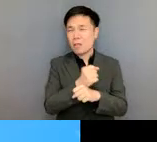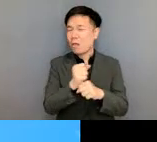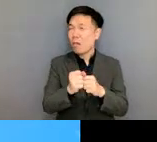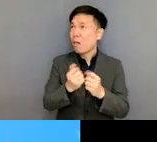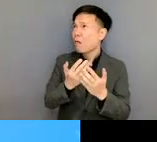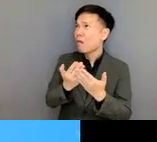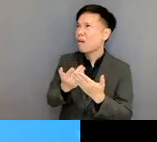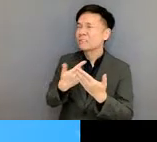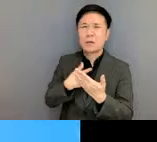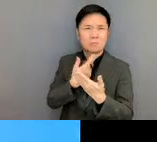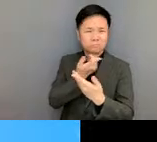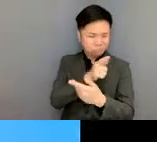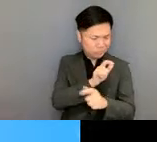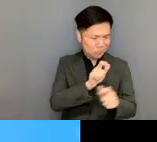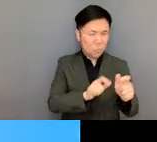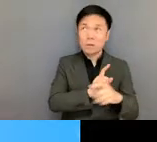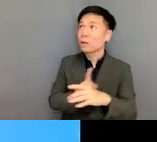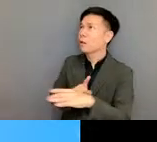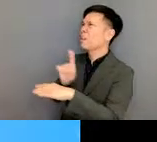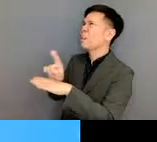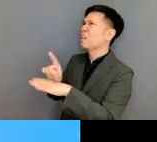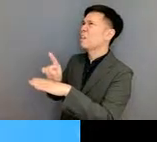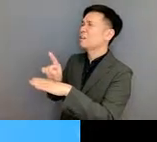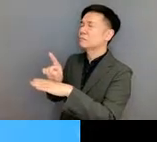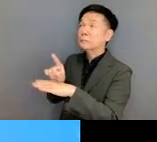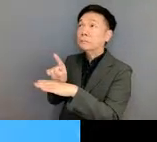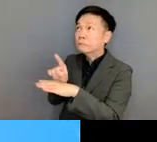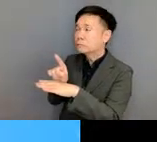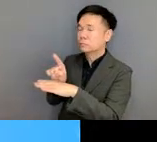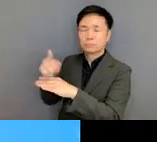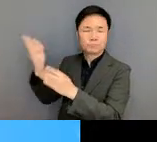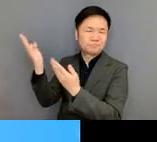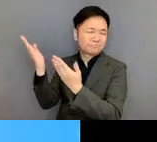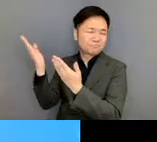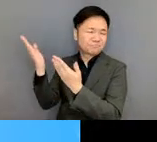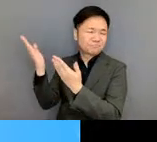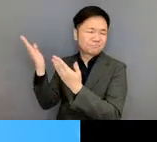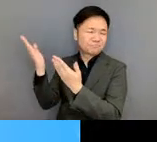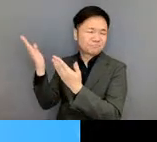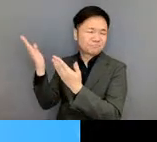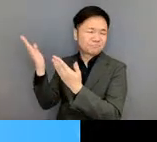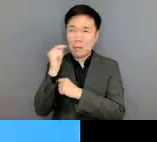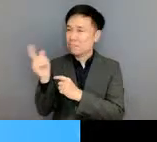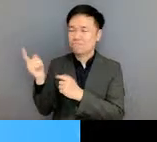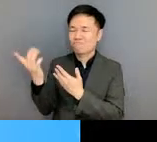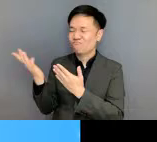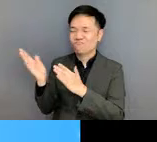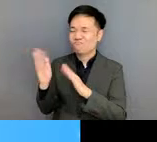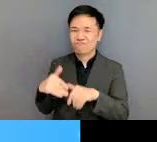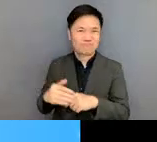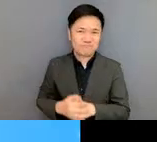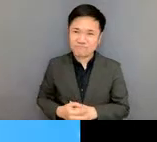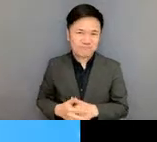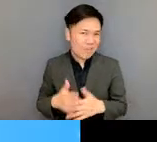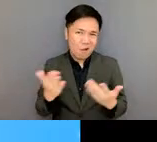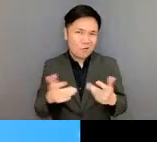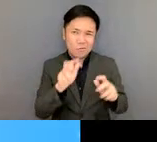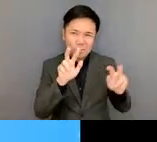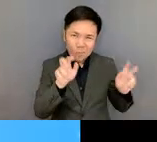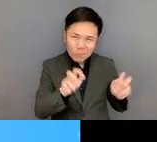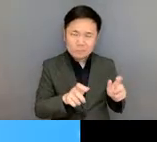voices unheard in decision making. Issues such as the wage